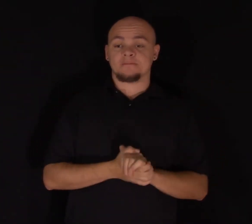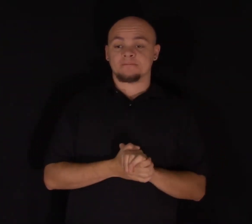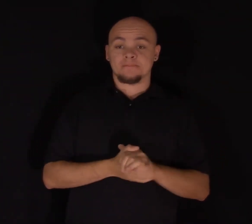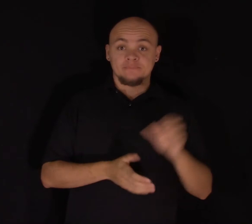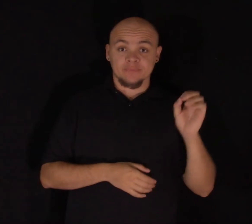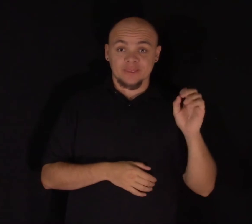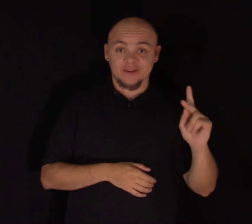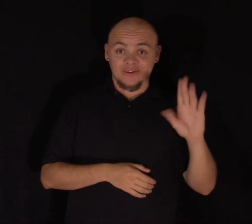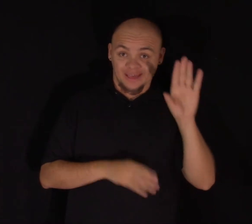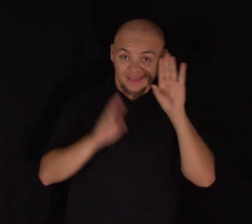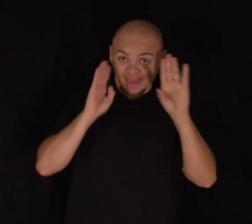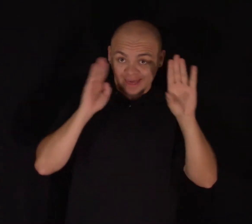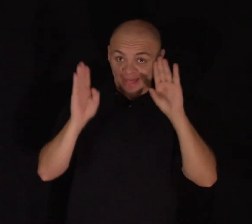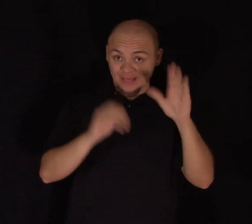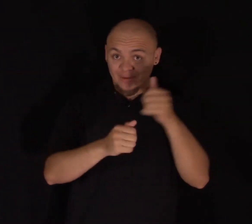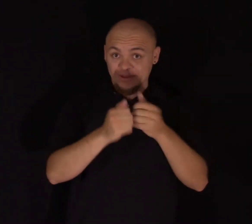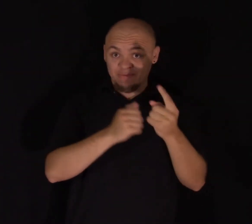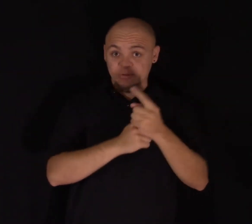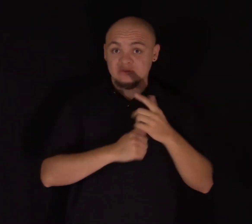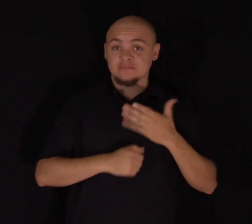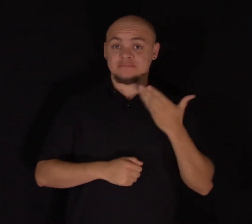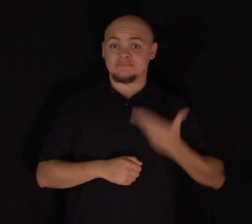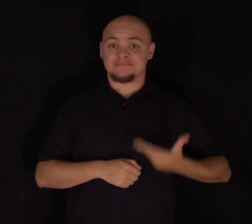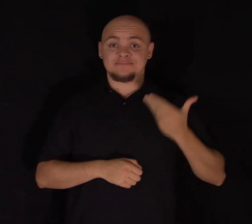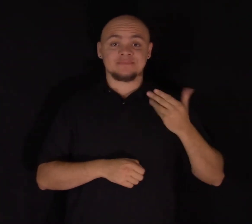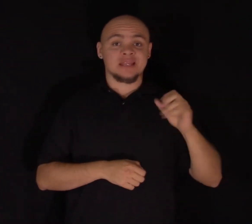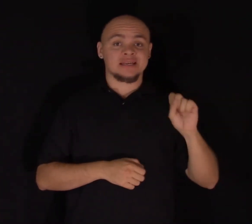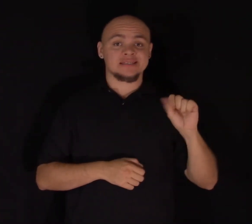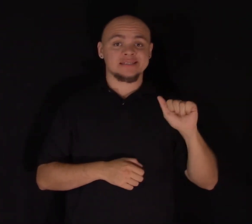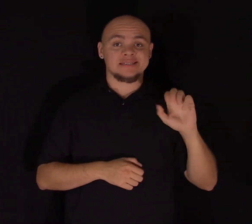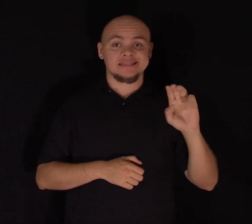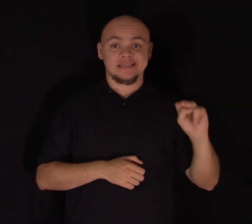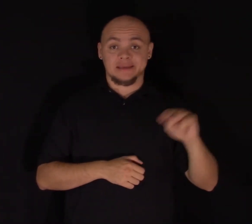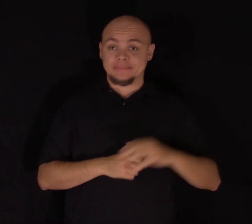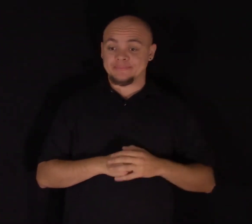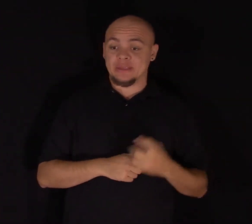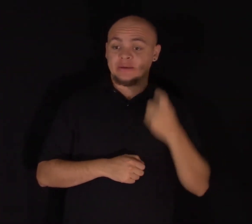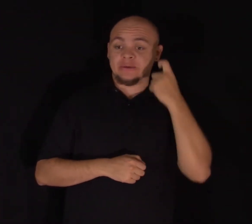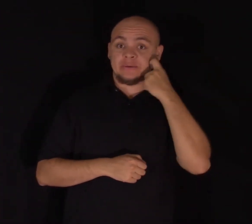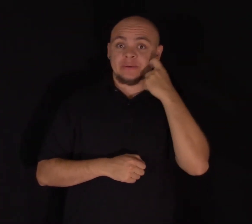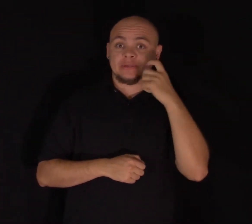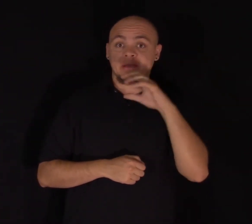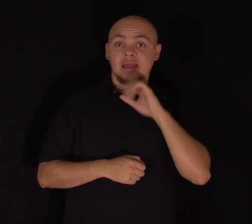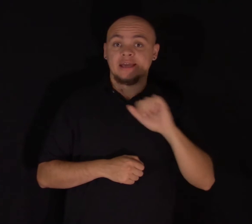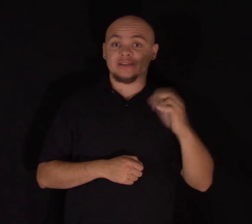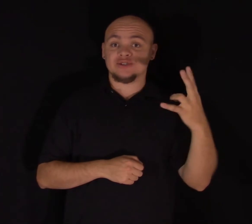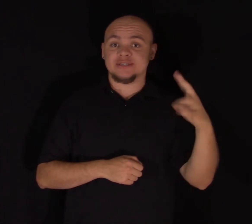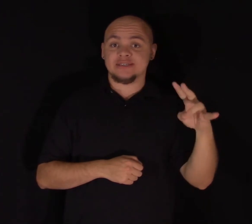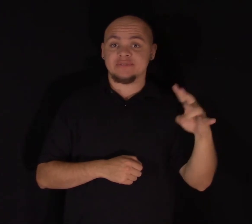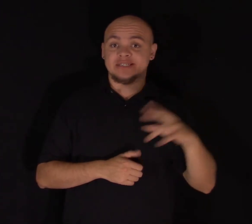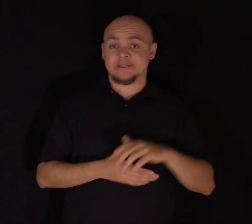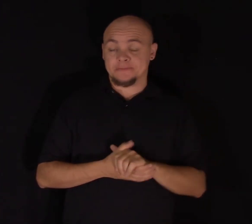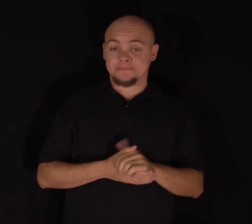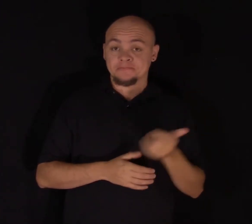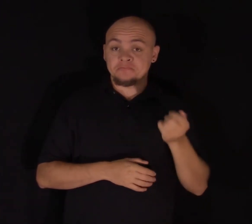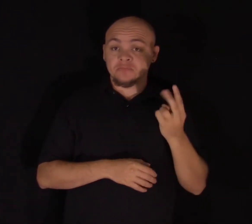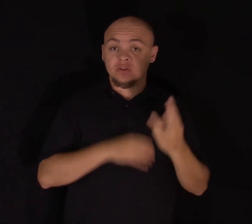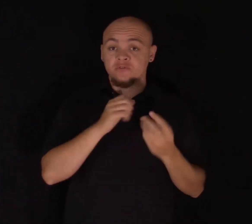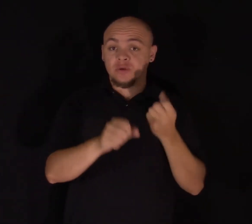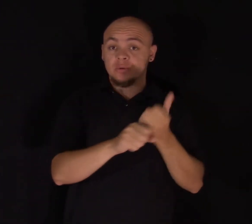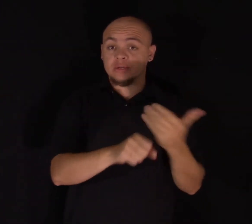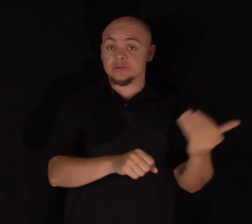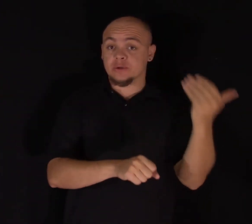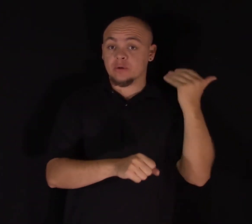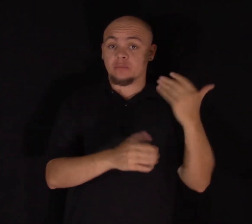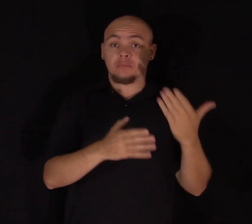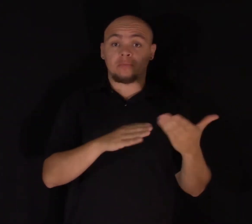Okay, so hello everyone. I'm Sam, and I just turned 17. A few years ago, before my